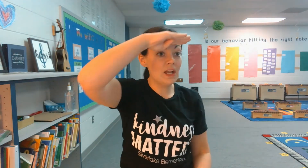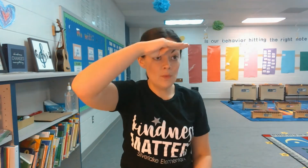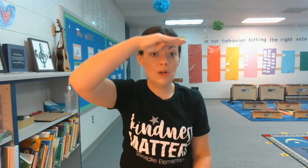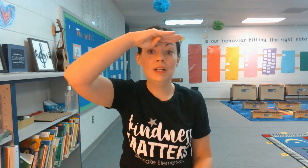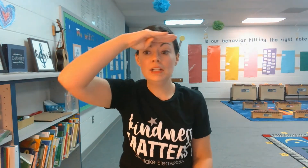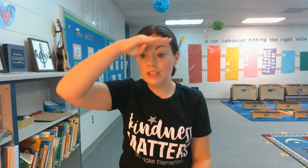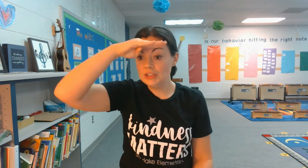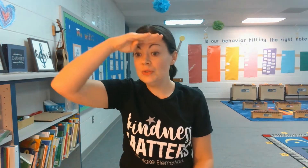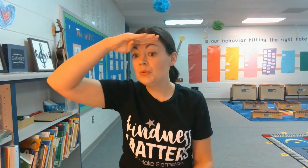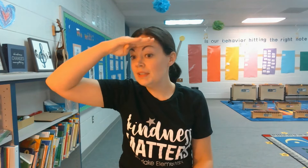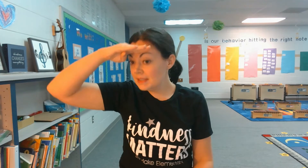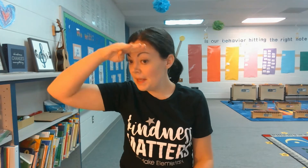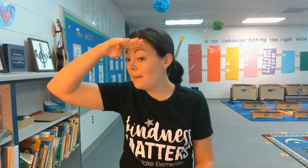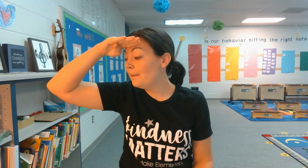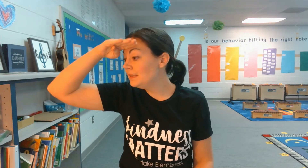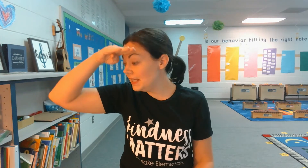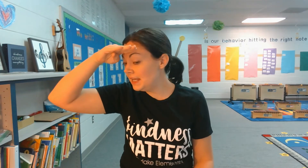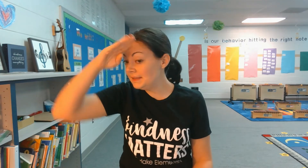i wanna do someday